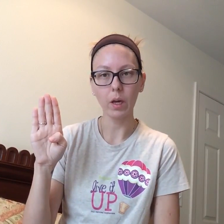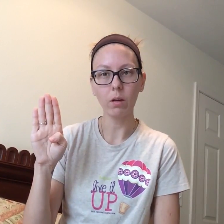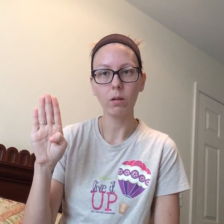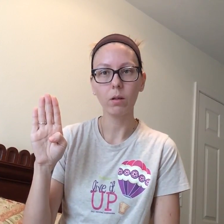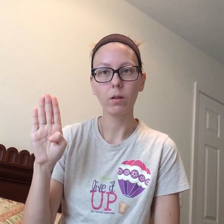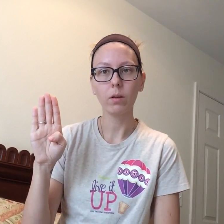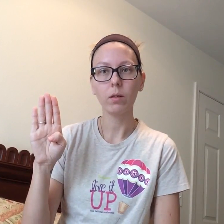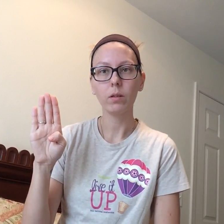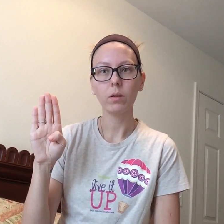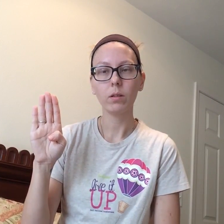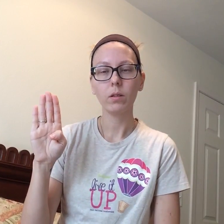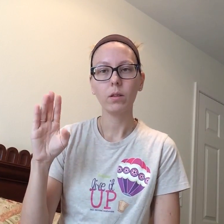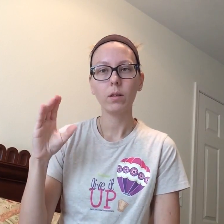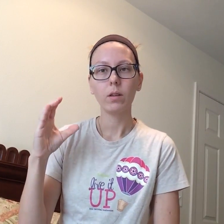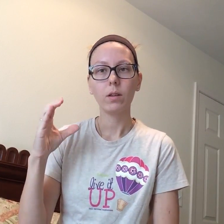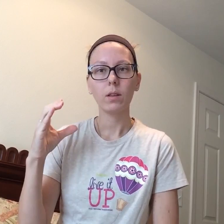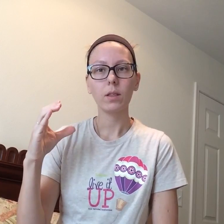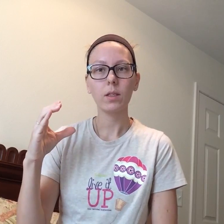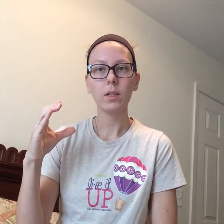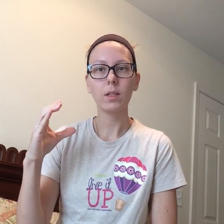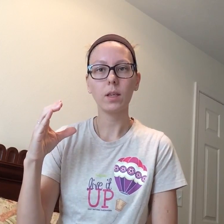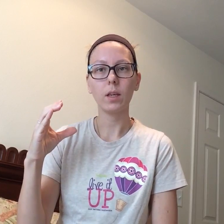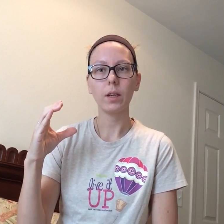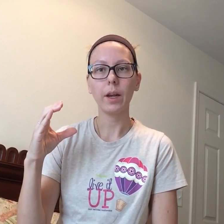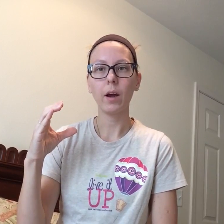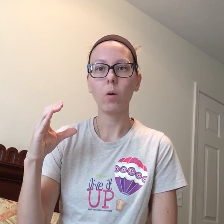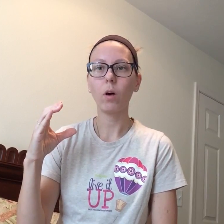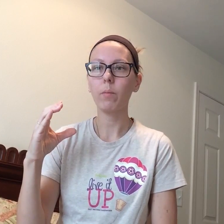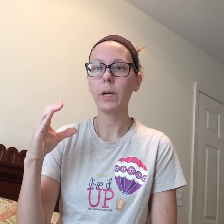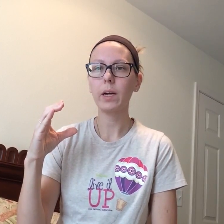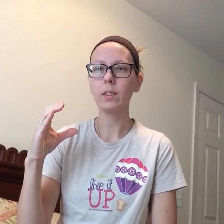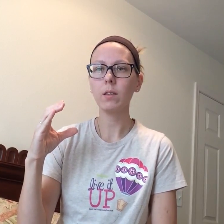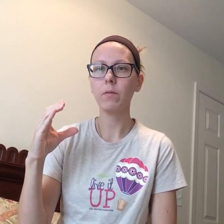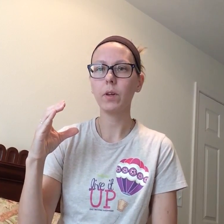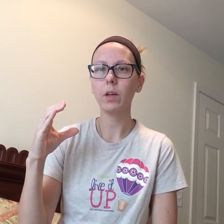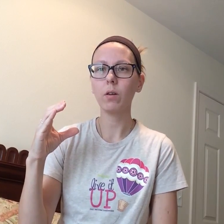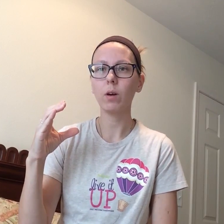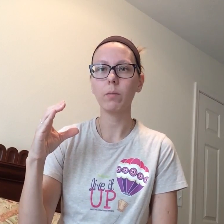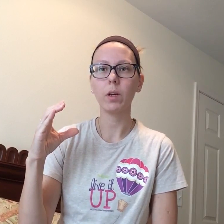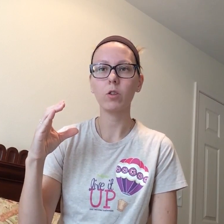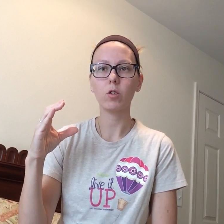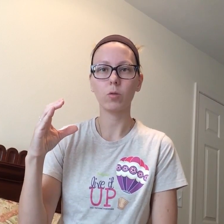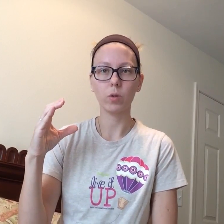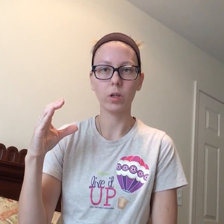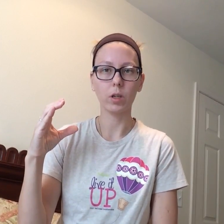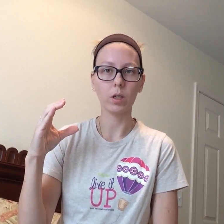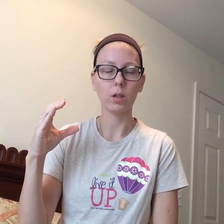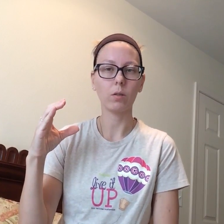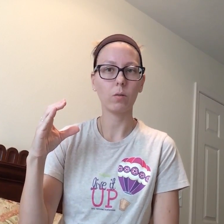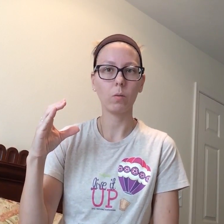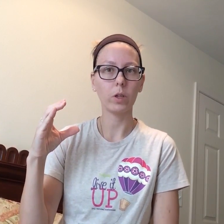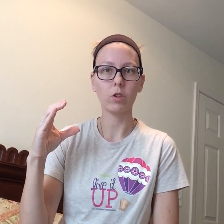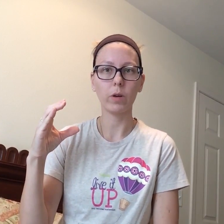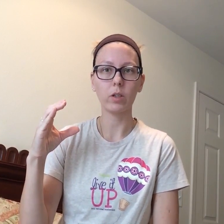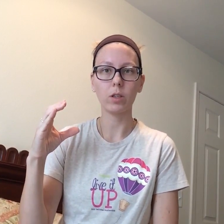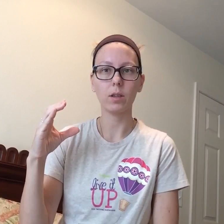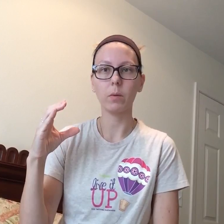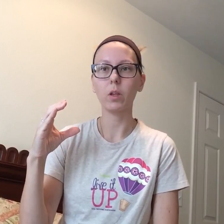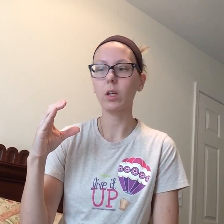B. This is a C. Now, because of the video, I'm not sure which direction it's going to be looking